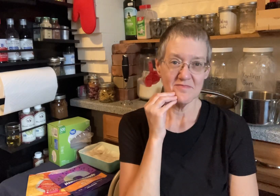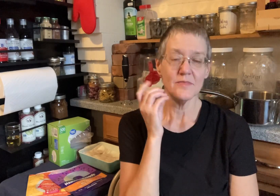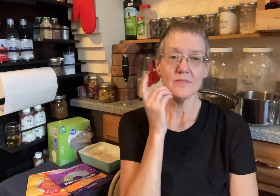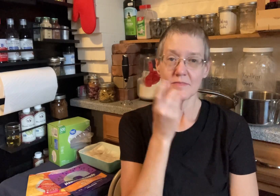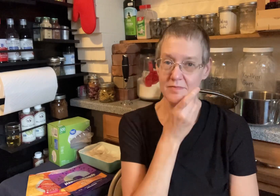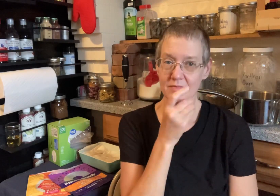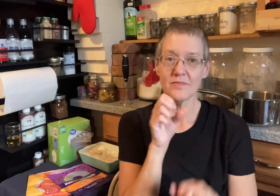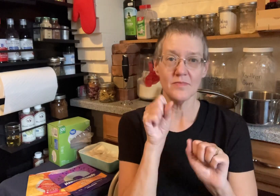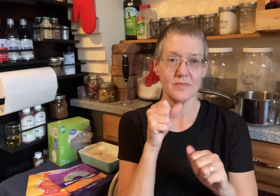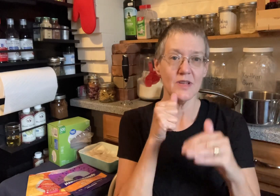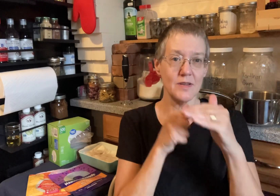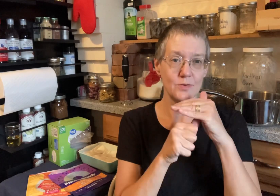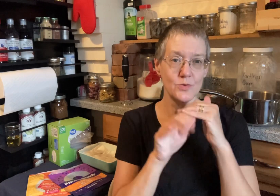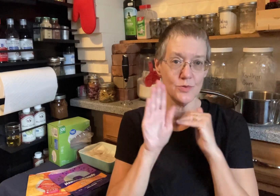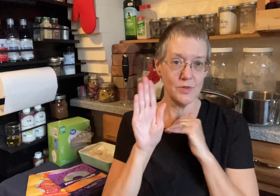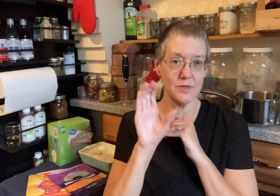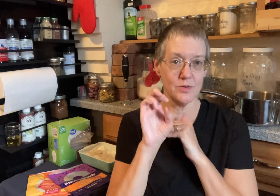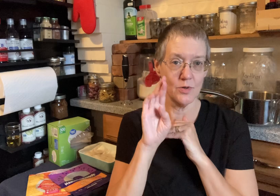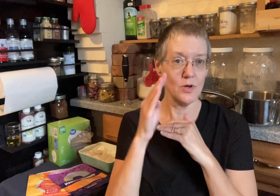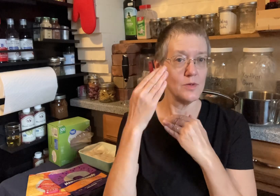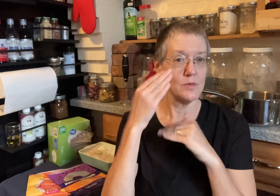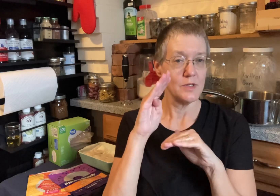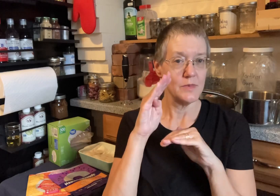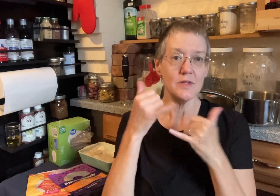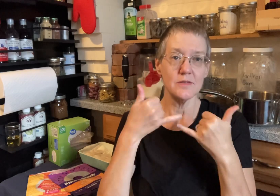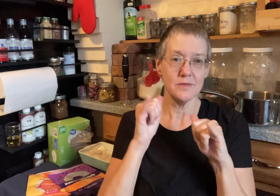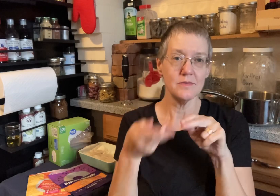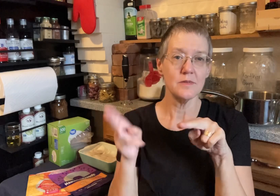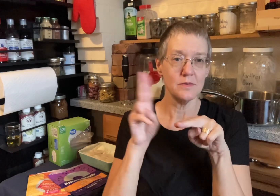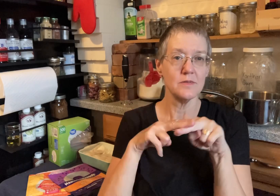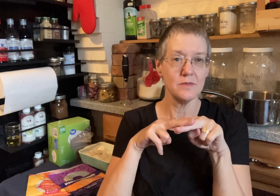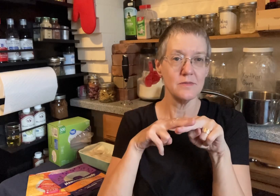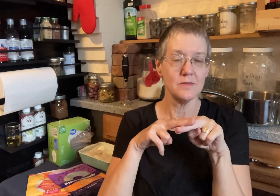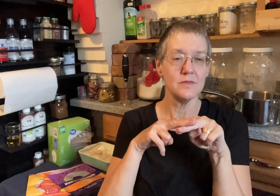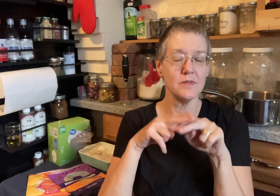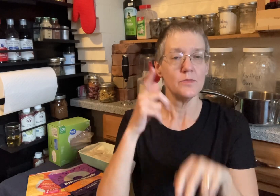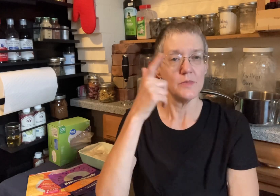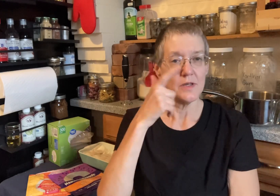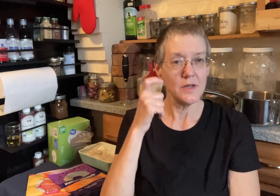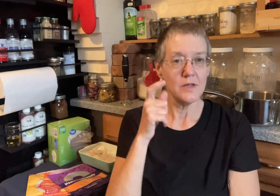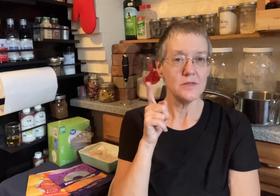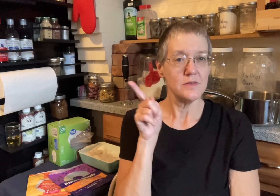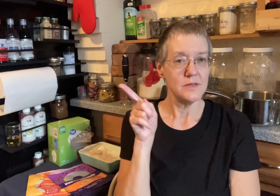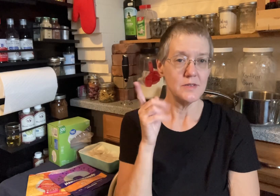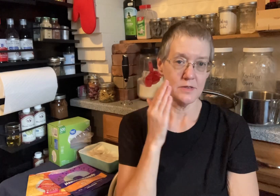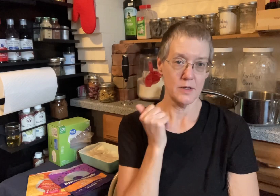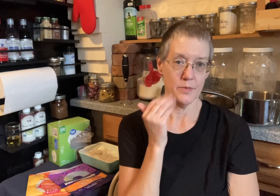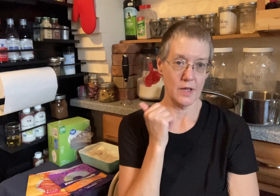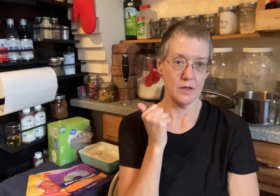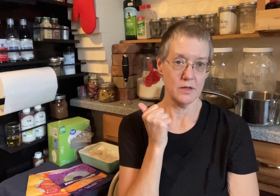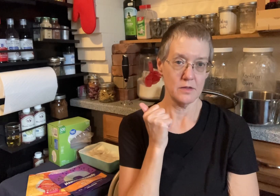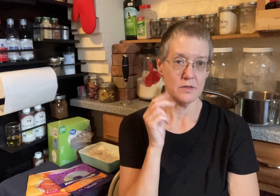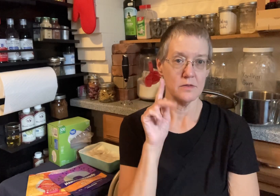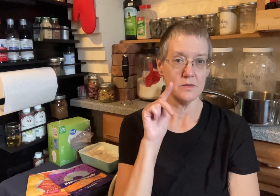experience. Dale can stay within his carb limit and still gain weight because he's a